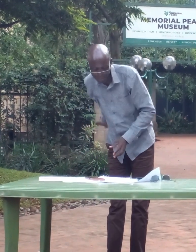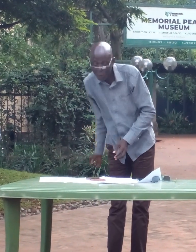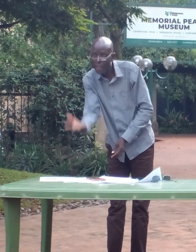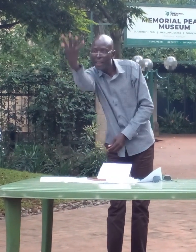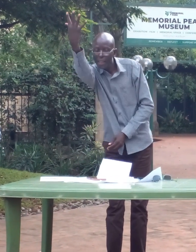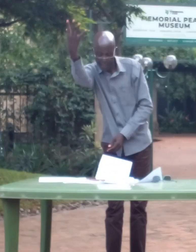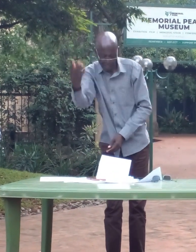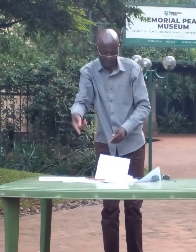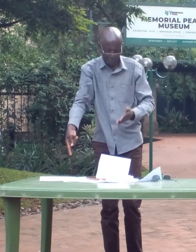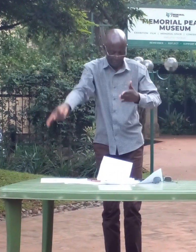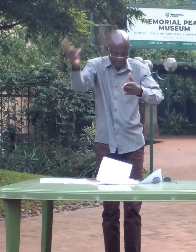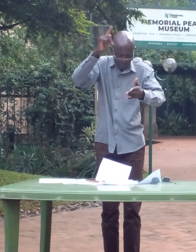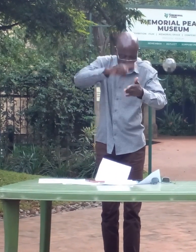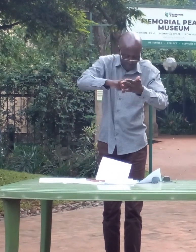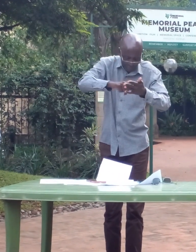and bowling,